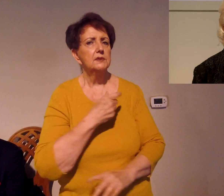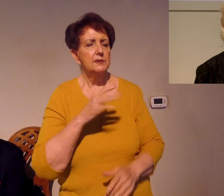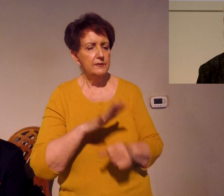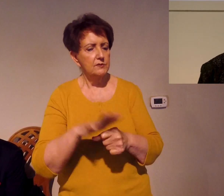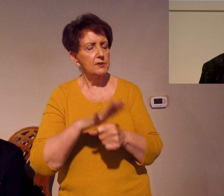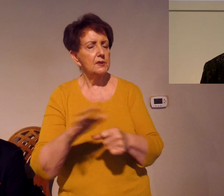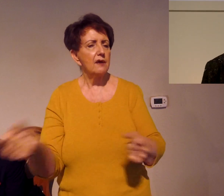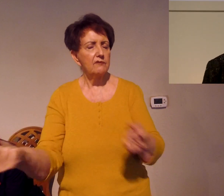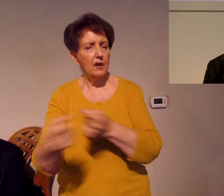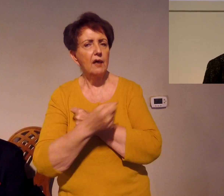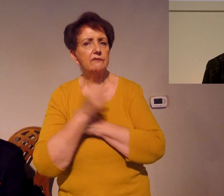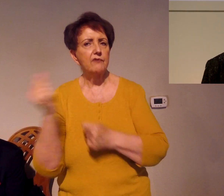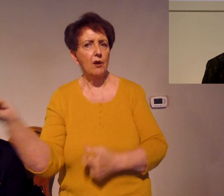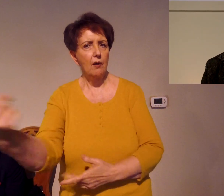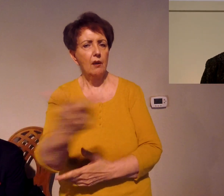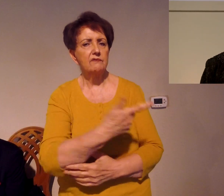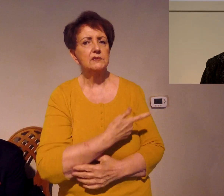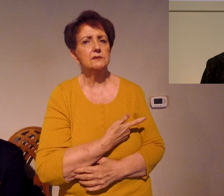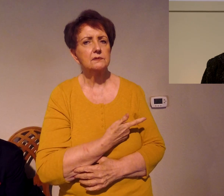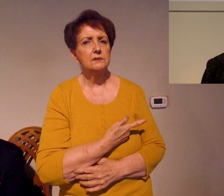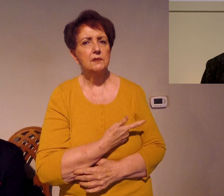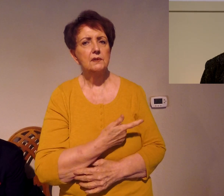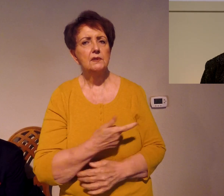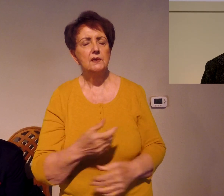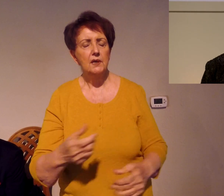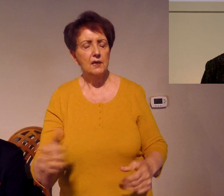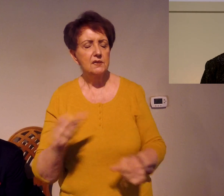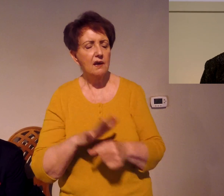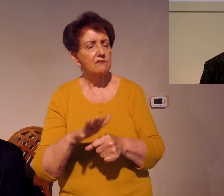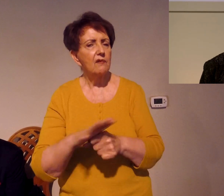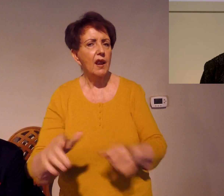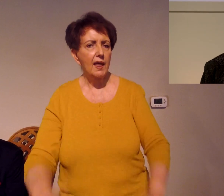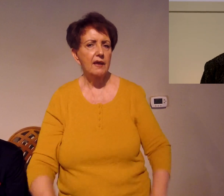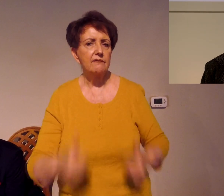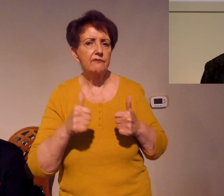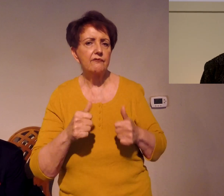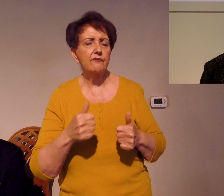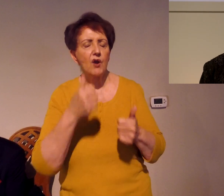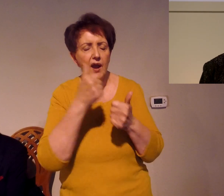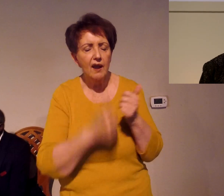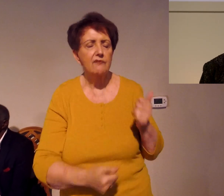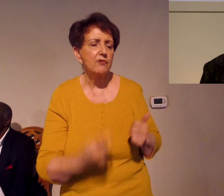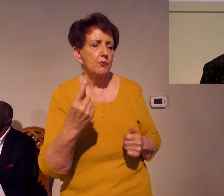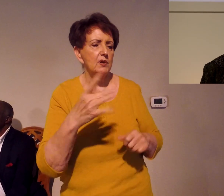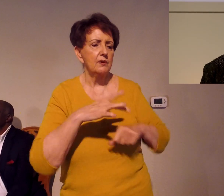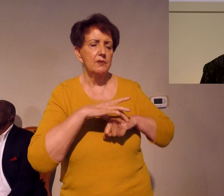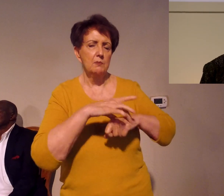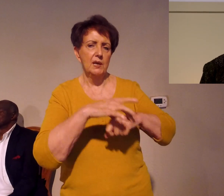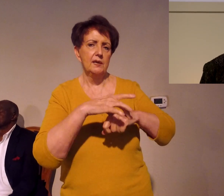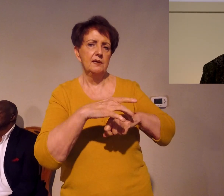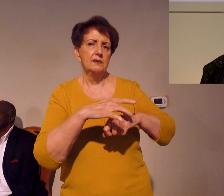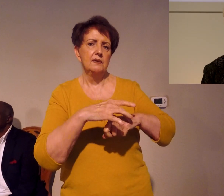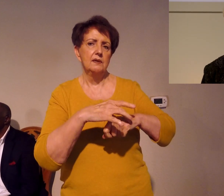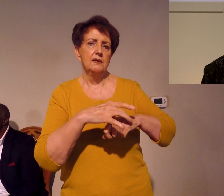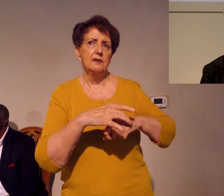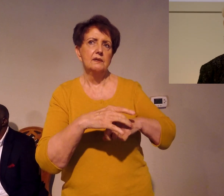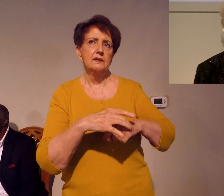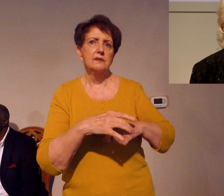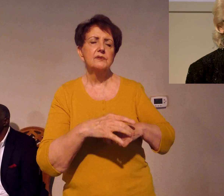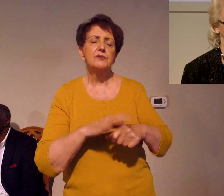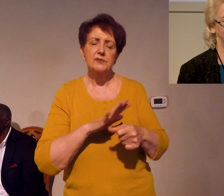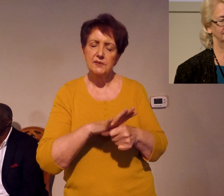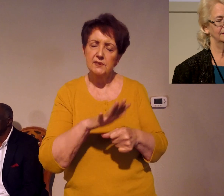to go around. There is enough life for every person on the planet. There